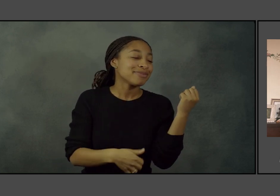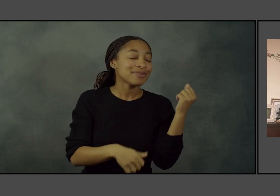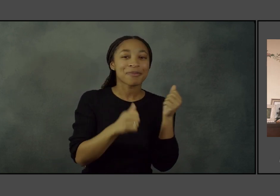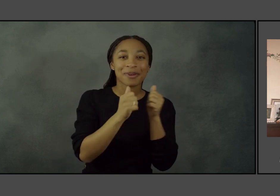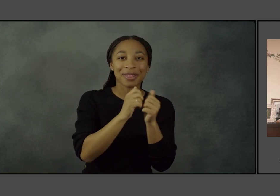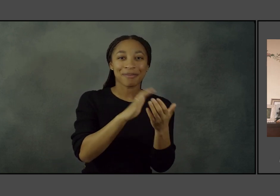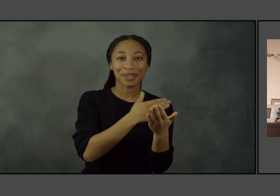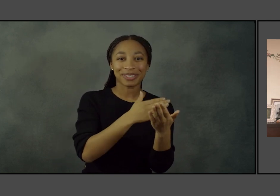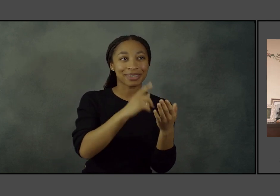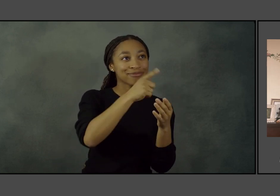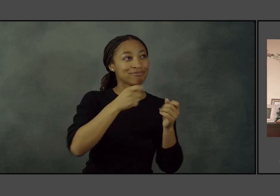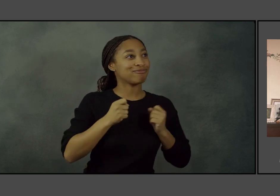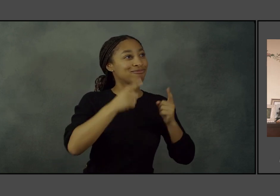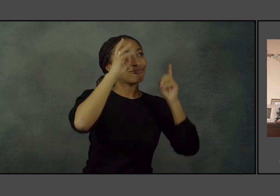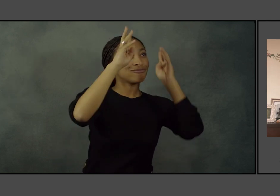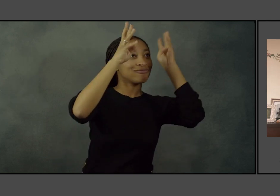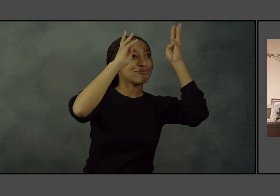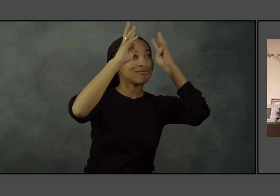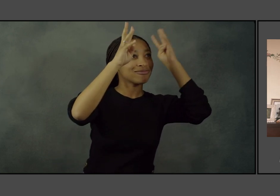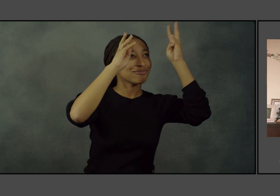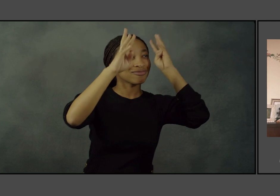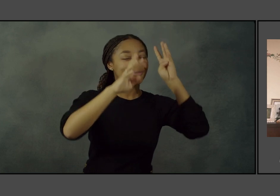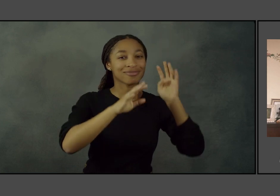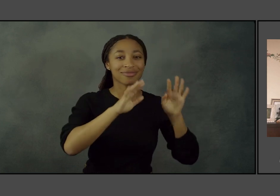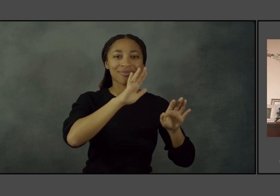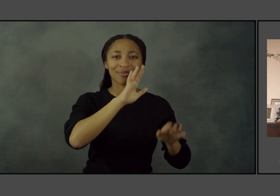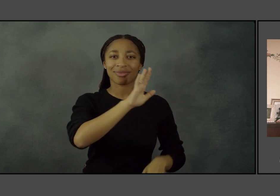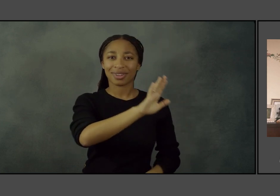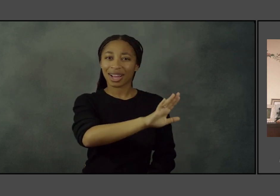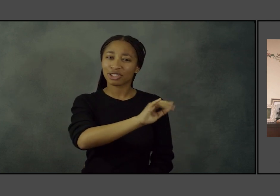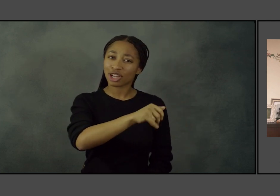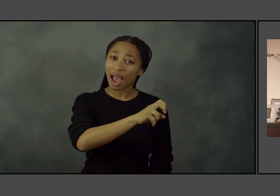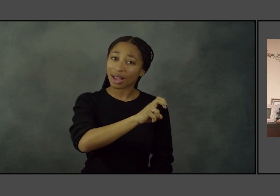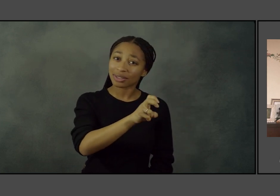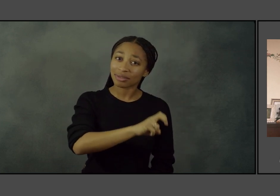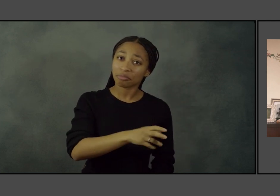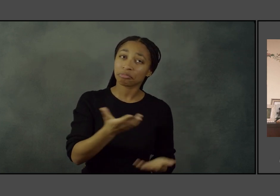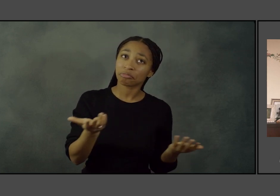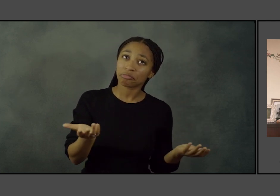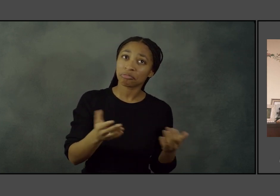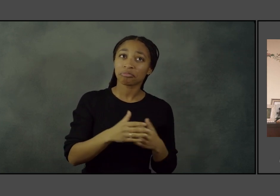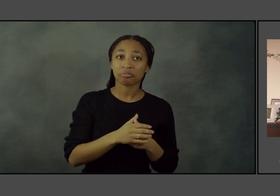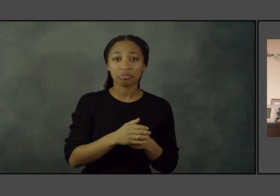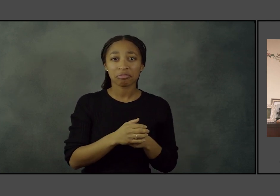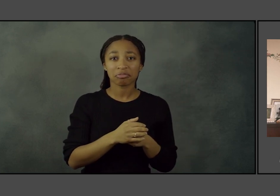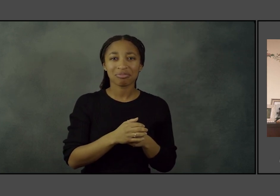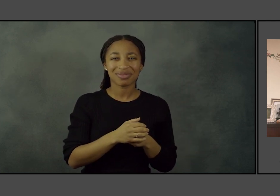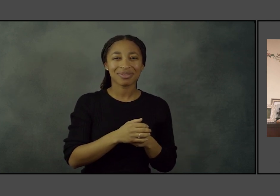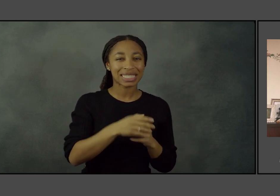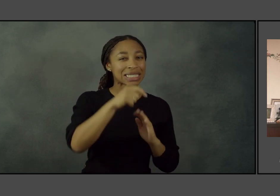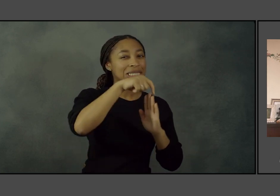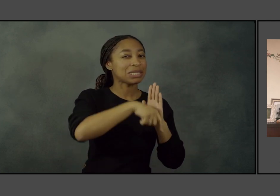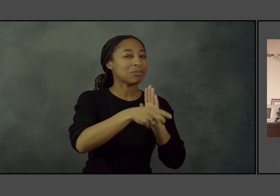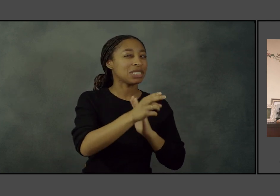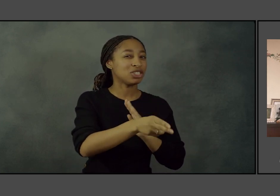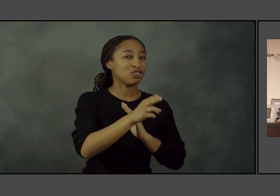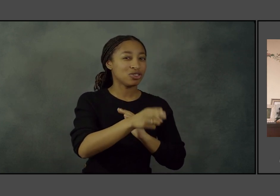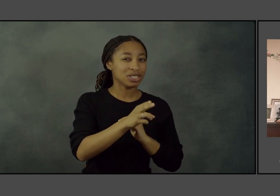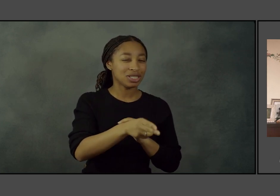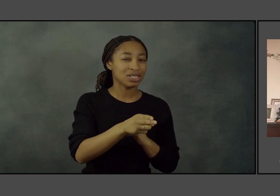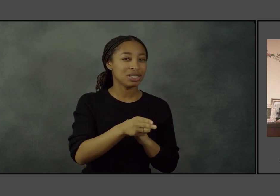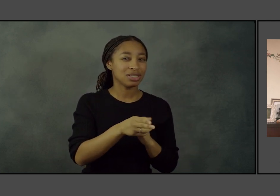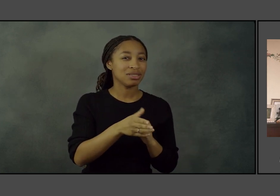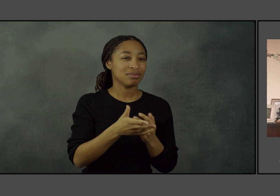sure that that's jazz because there's a deep history and came out, it was born out